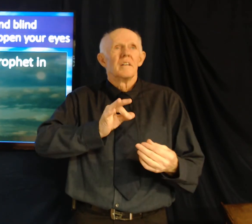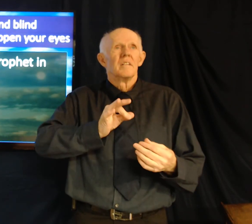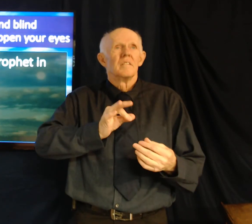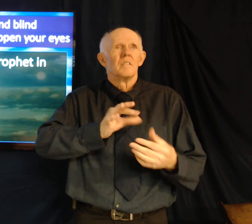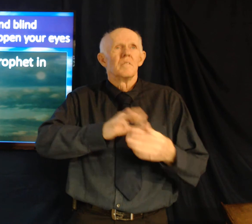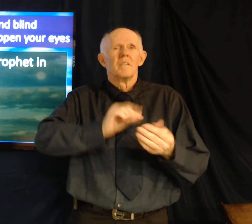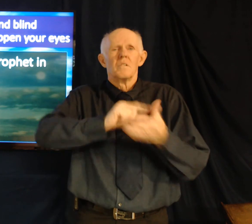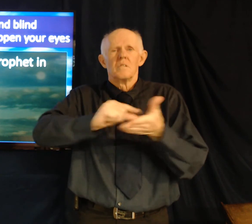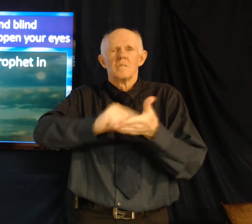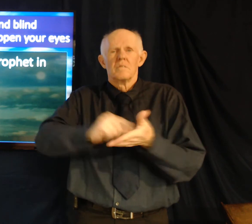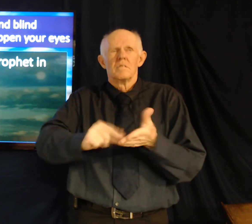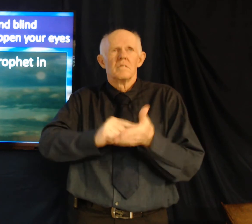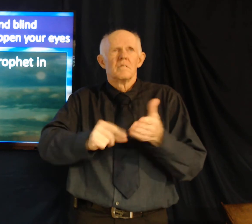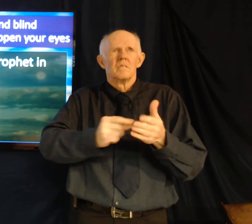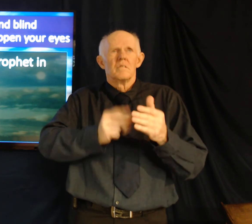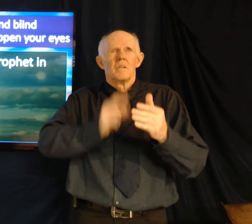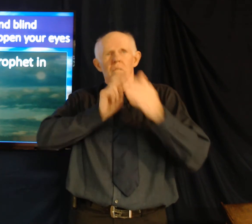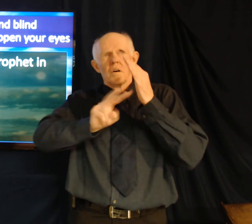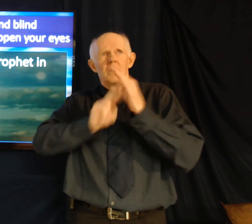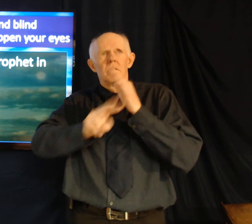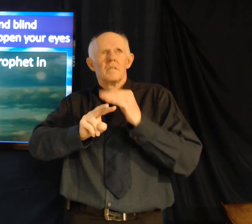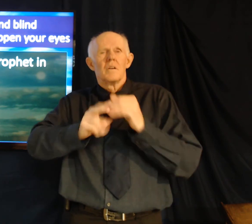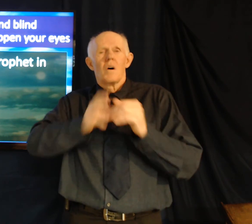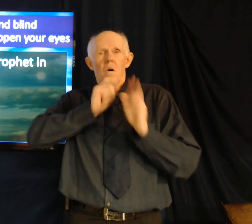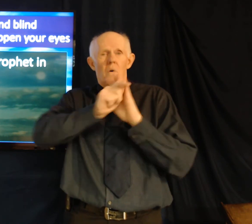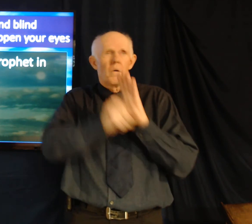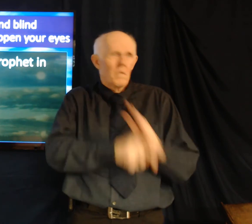as the scriptures of the prophet in the old testament